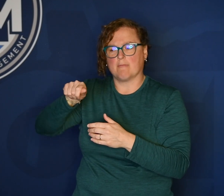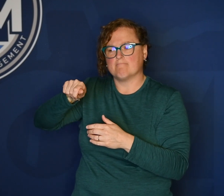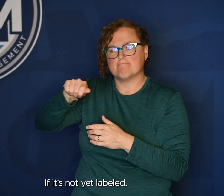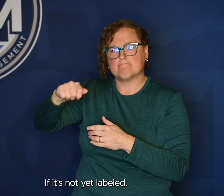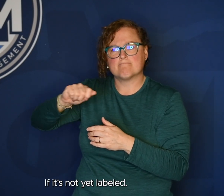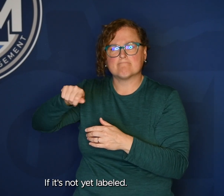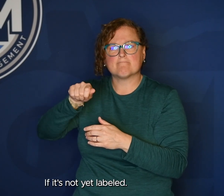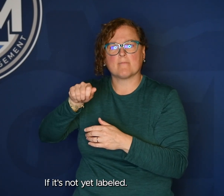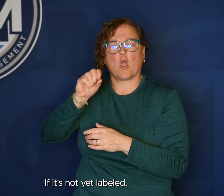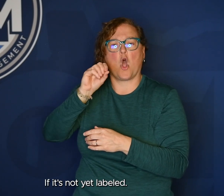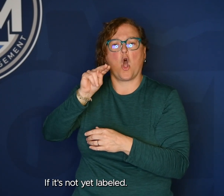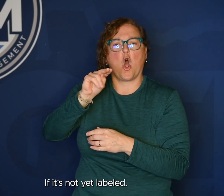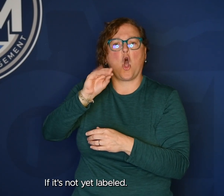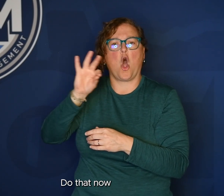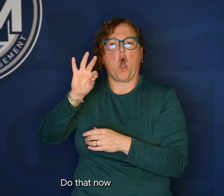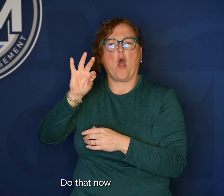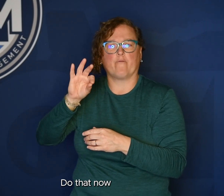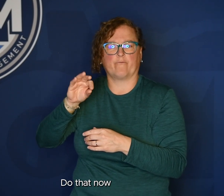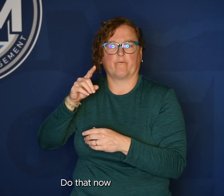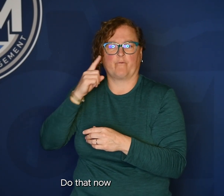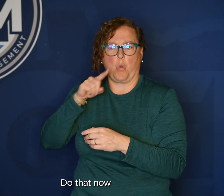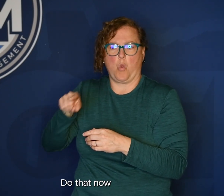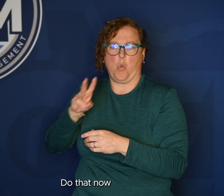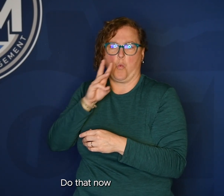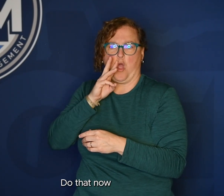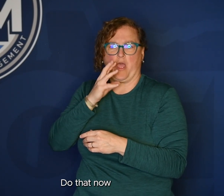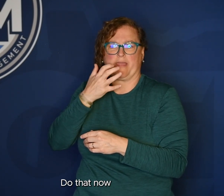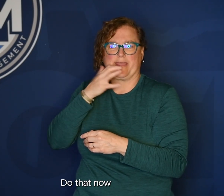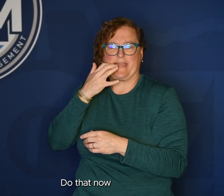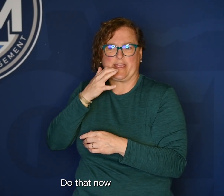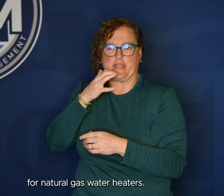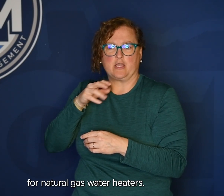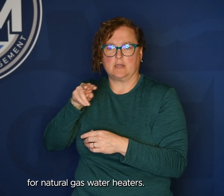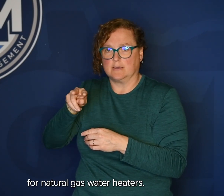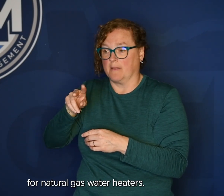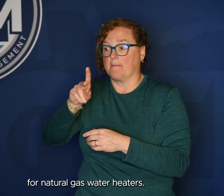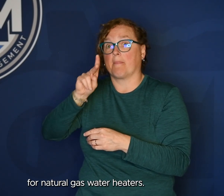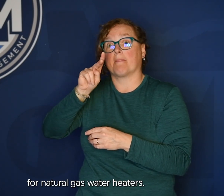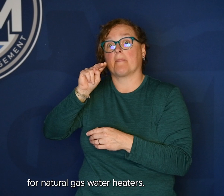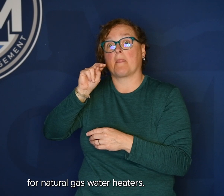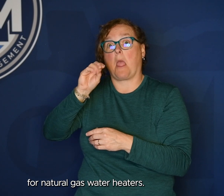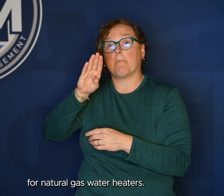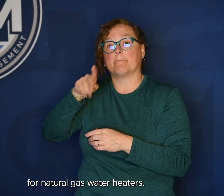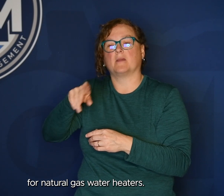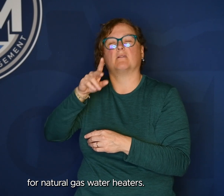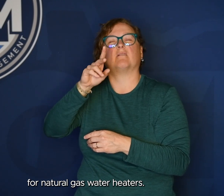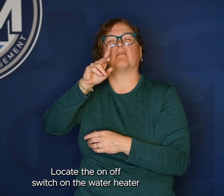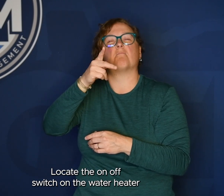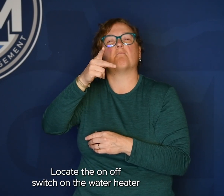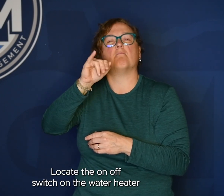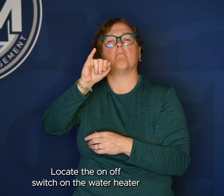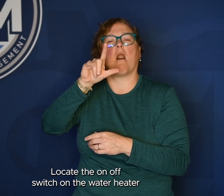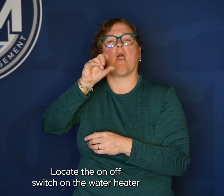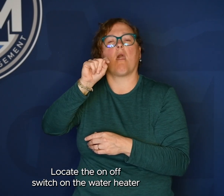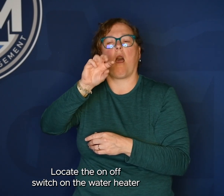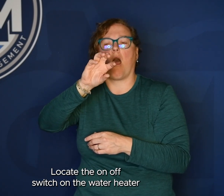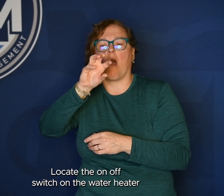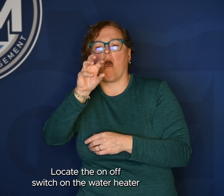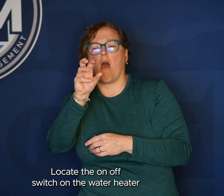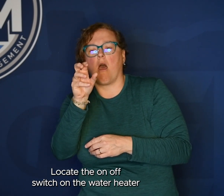If it's not yet labeled, do that now. For natural gas water heaters, locate the on-off switch on